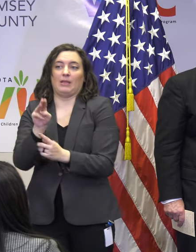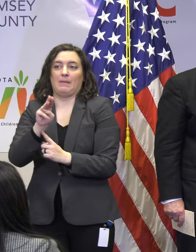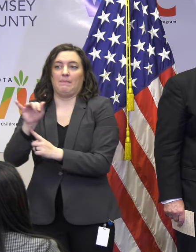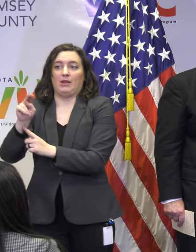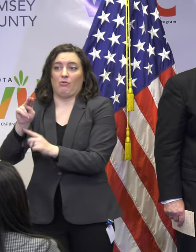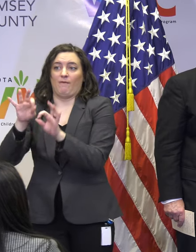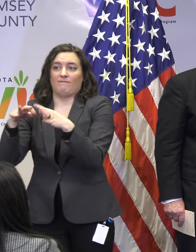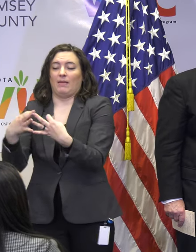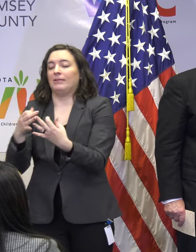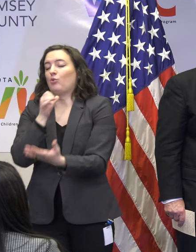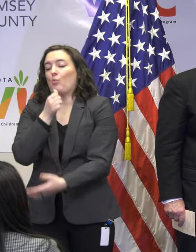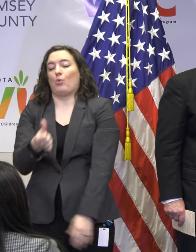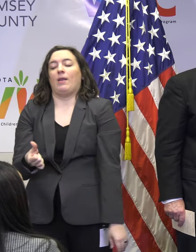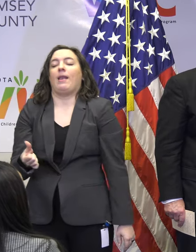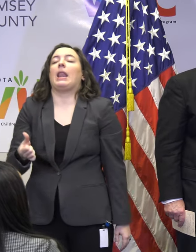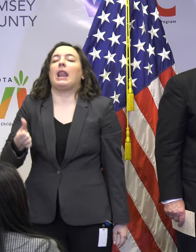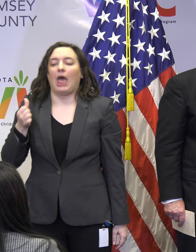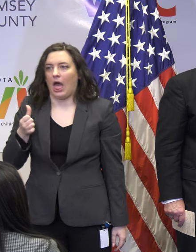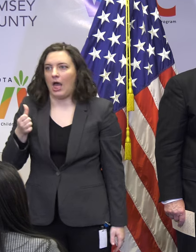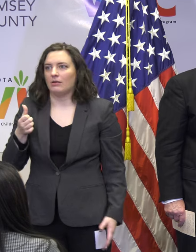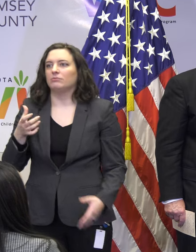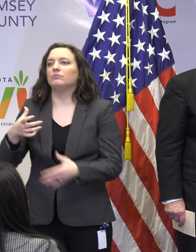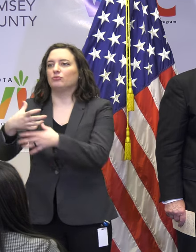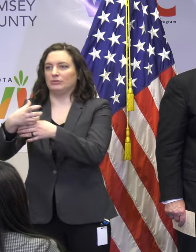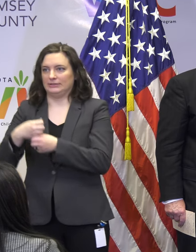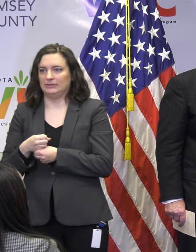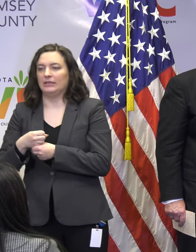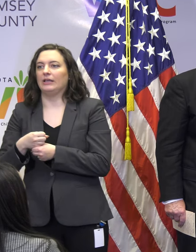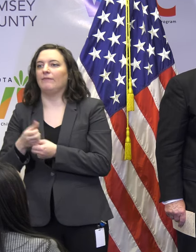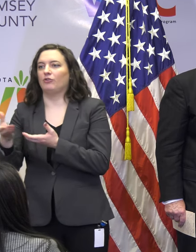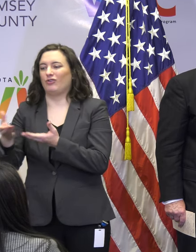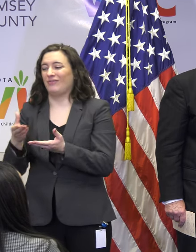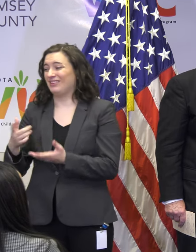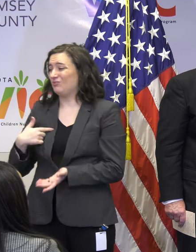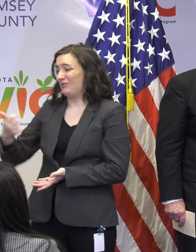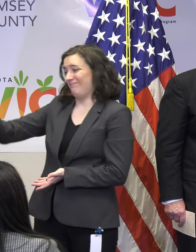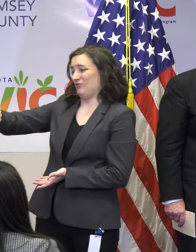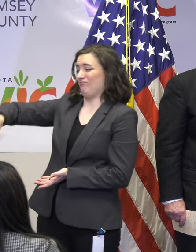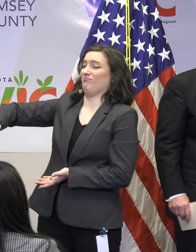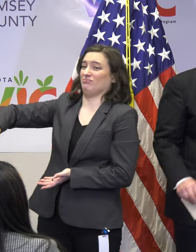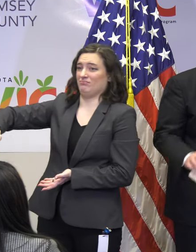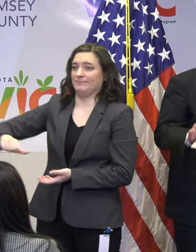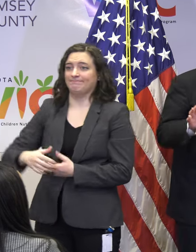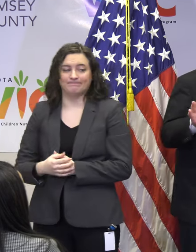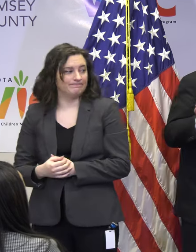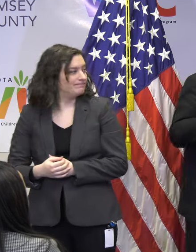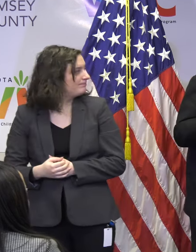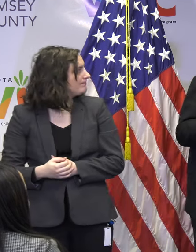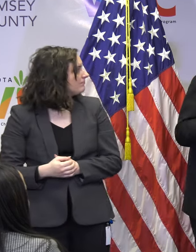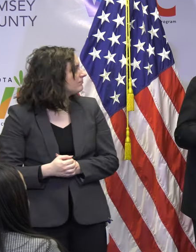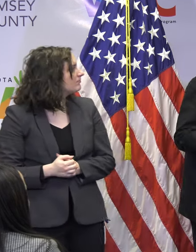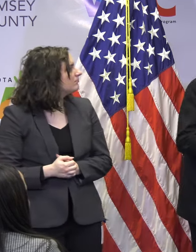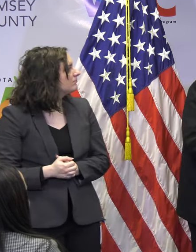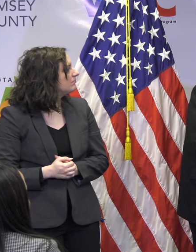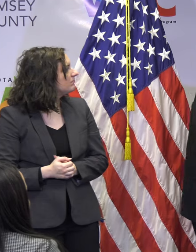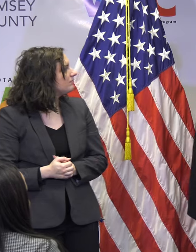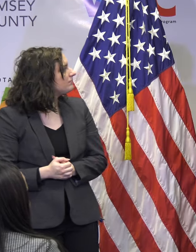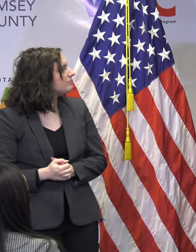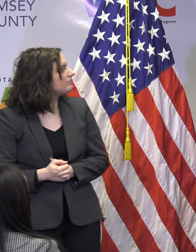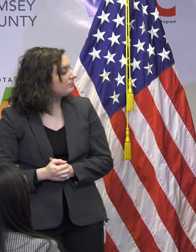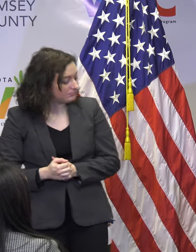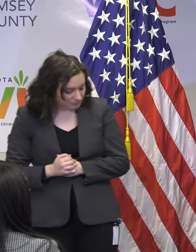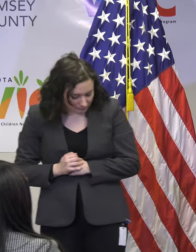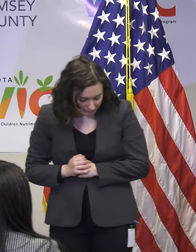would not be able to extend services to any additional Minnesotans to that magnitude. The thing about this